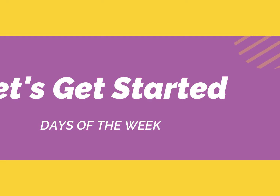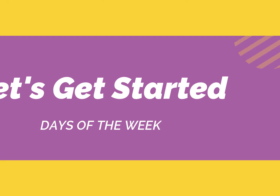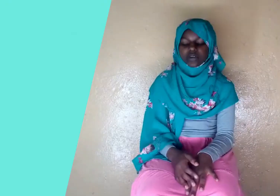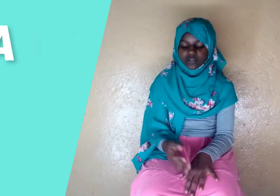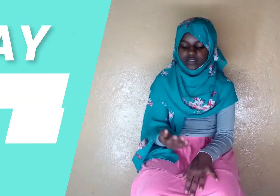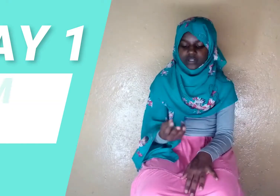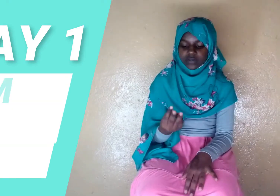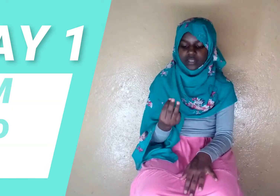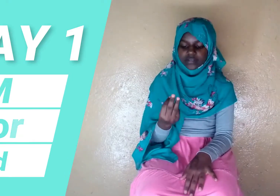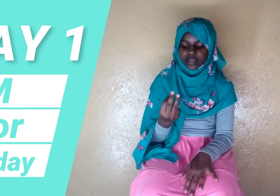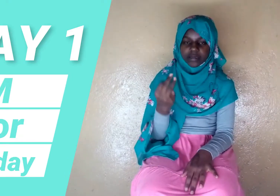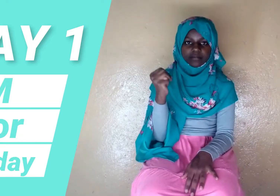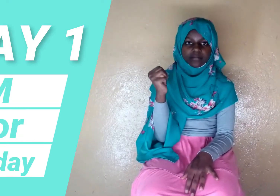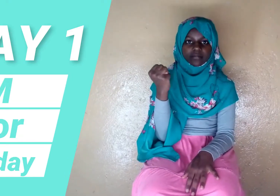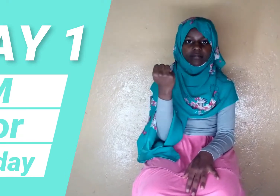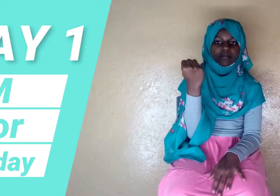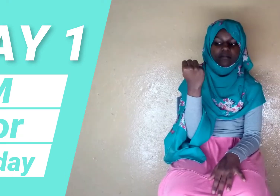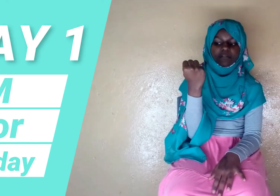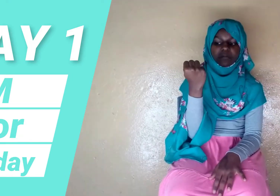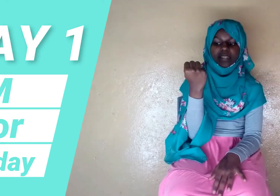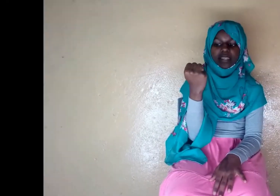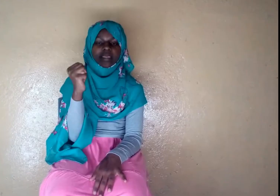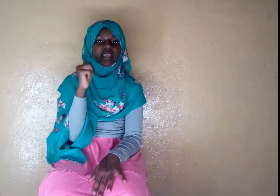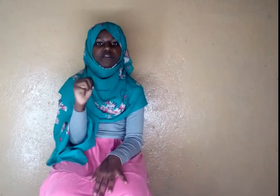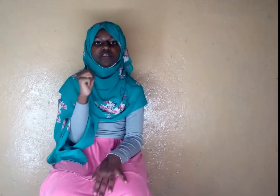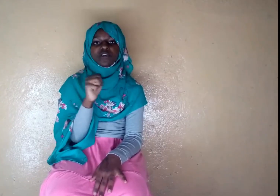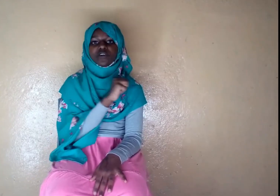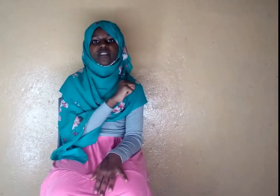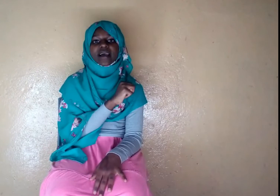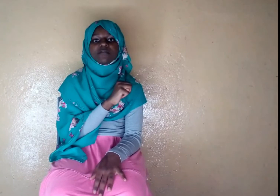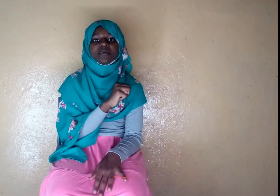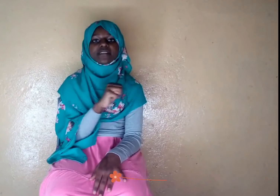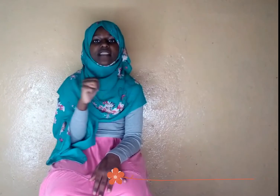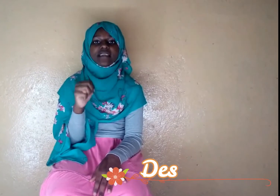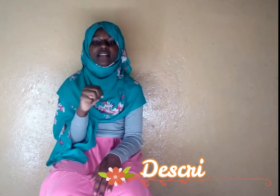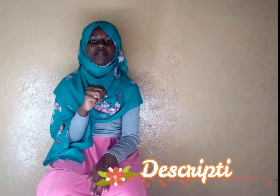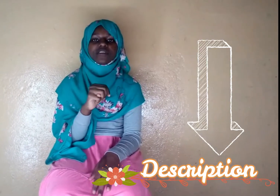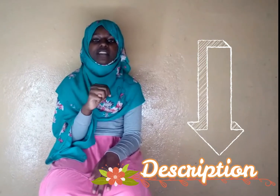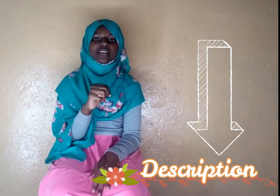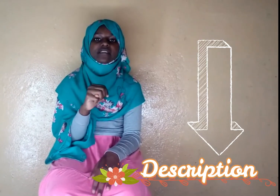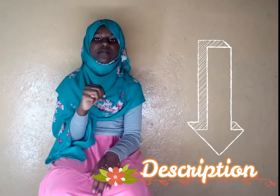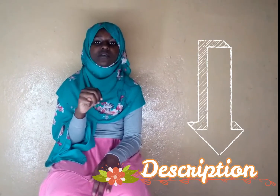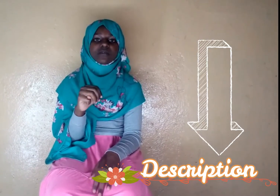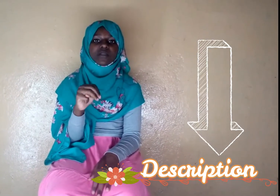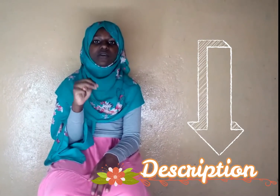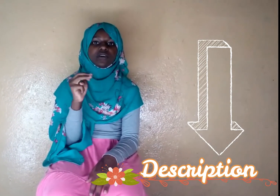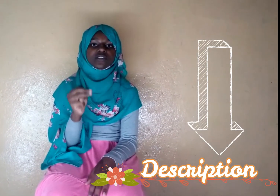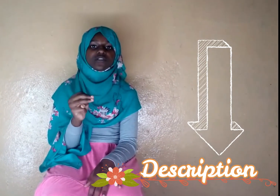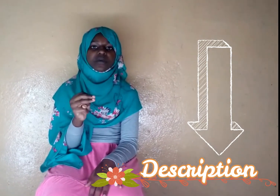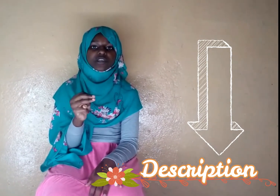We're going to start with the letter M for Monday. If you don't know the alphabets, I'll link the video in the description down below, so make sure you